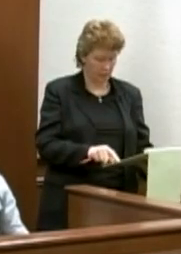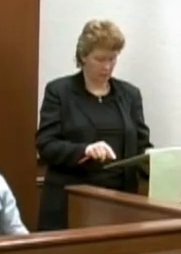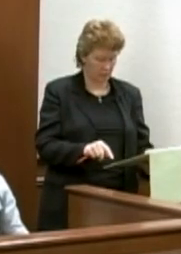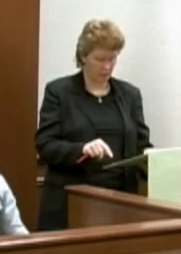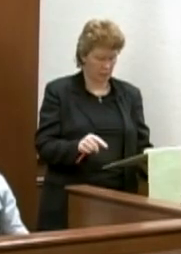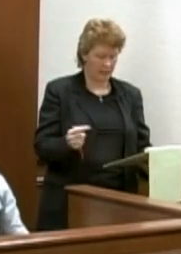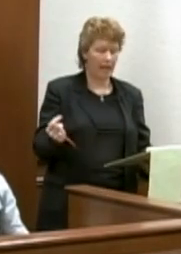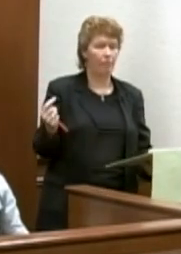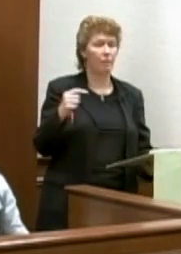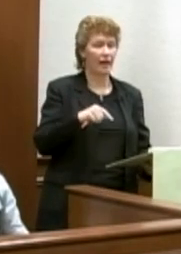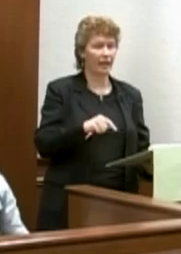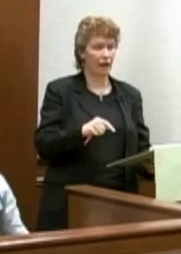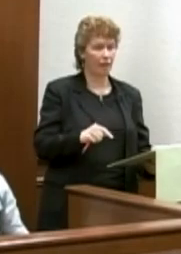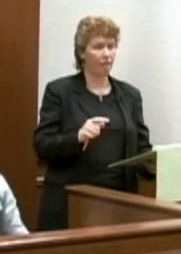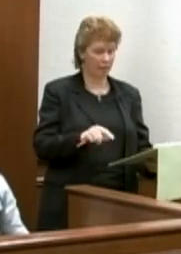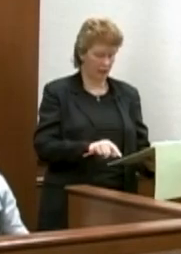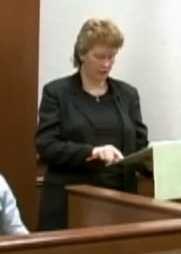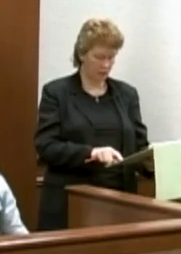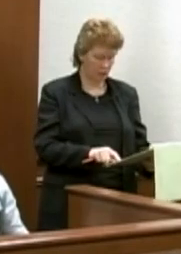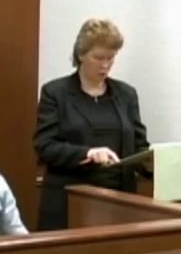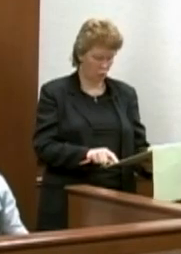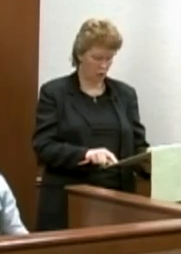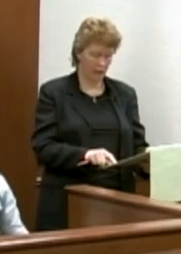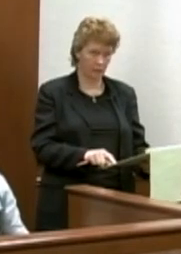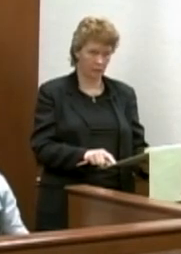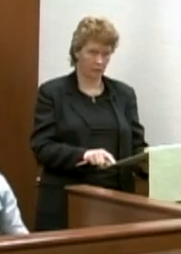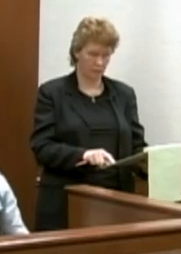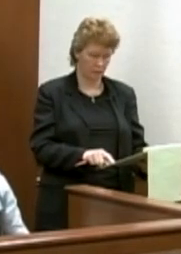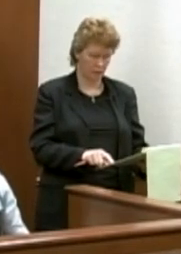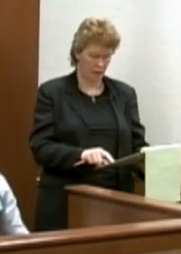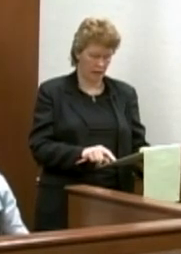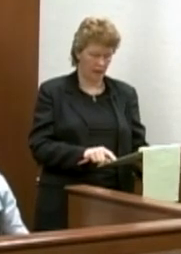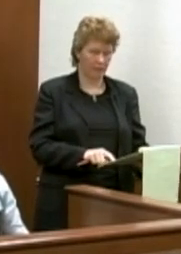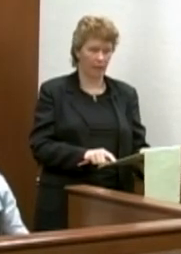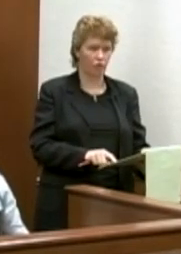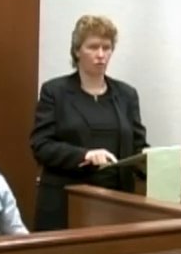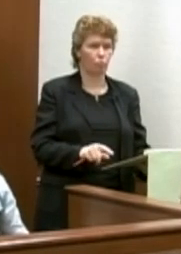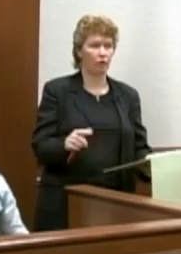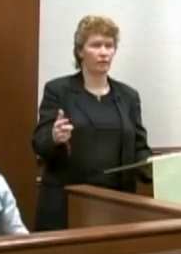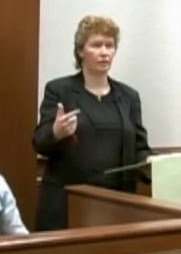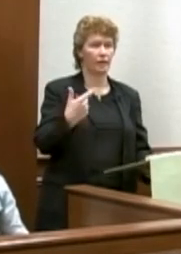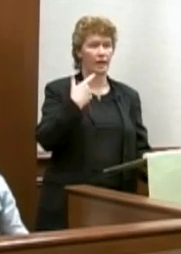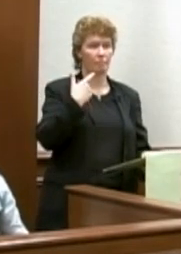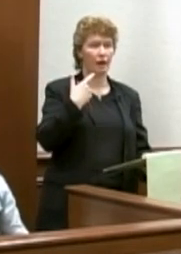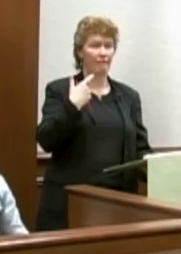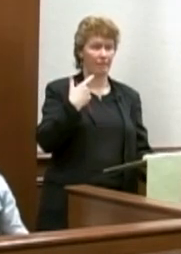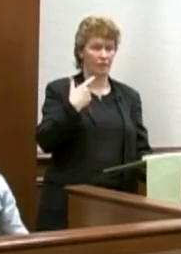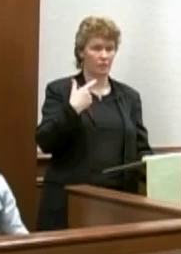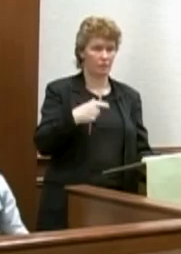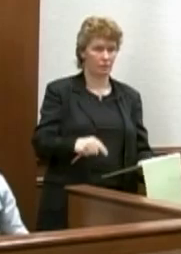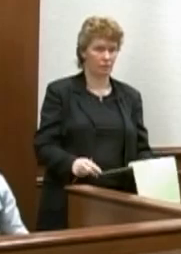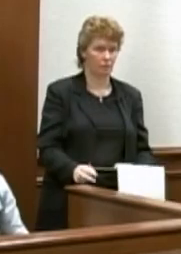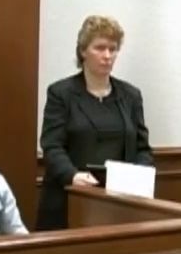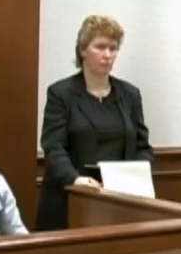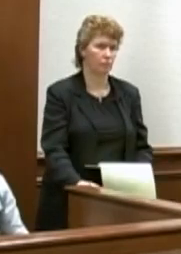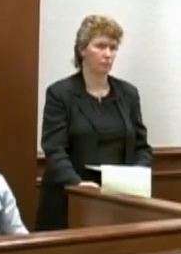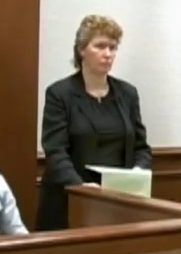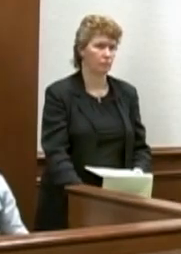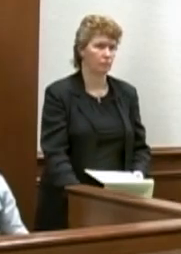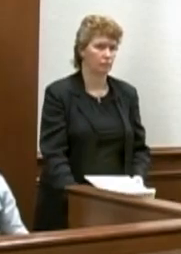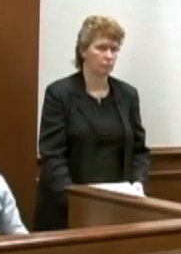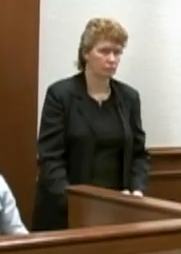gun, came back out, fired the gun once, and then she pointed the gun in my face.